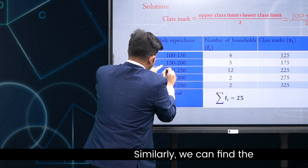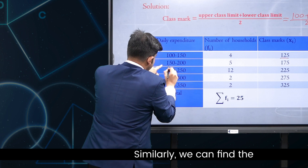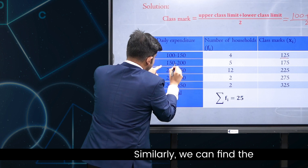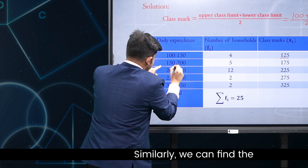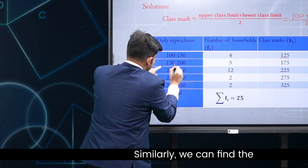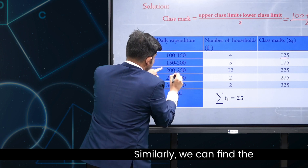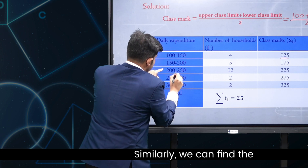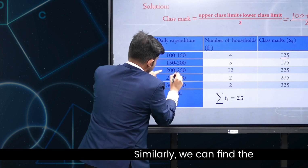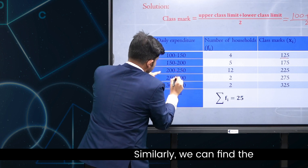Similarly, we can find the